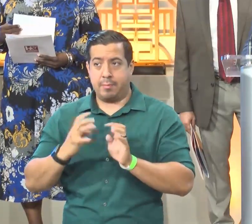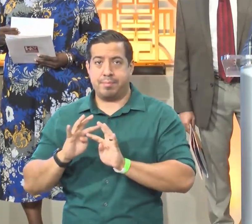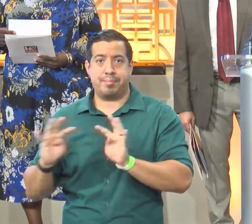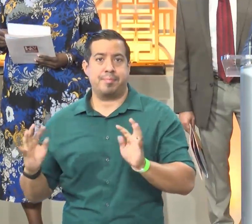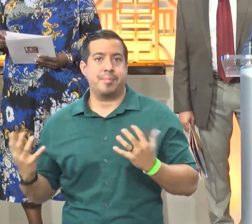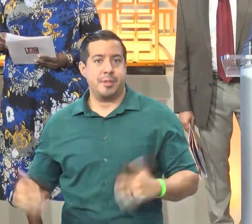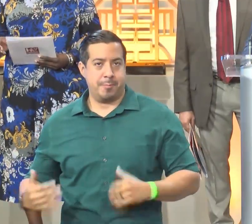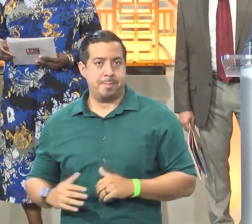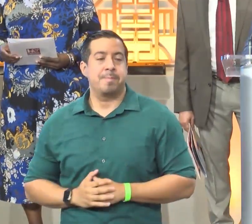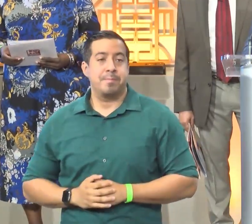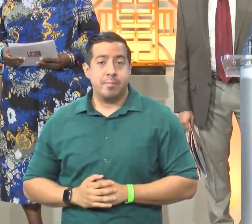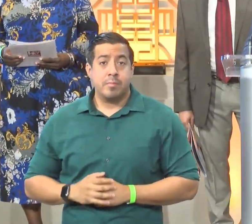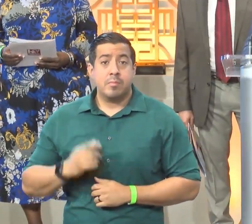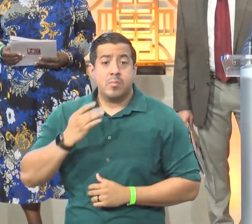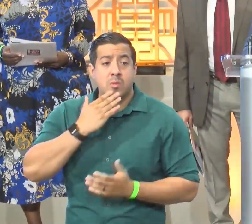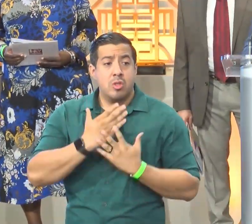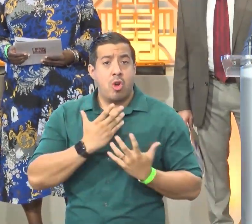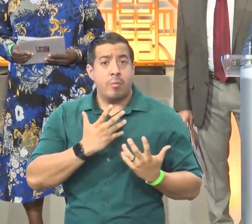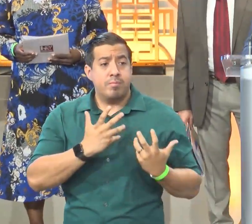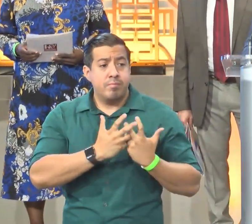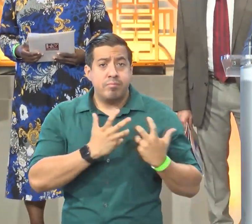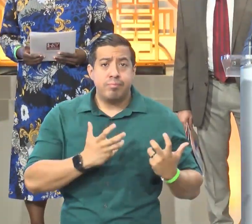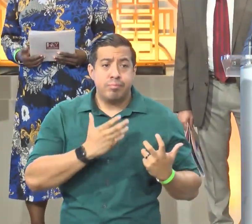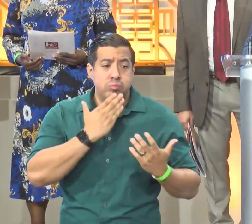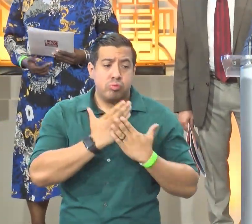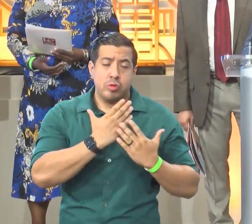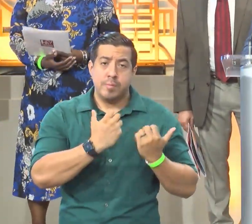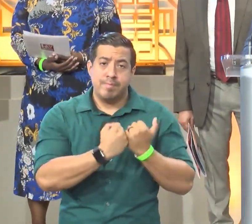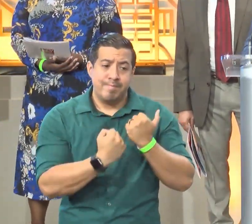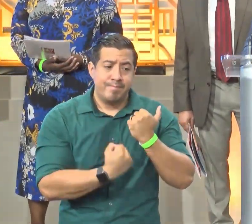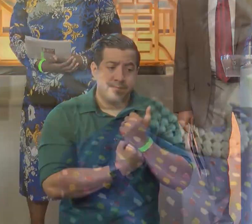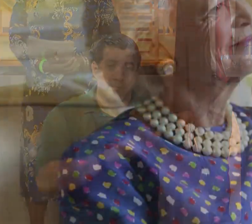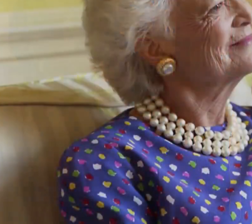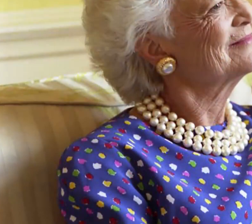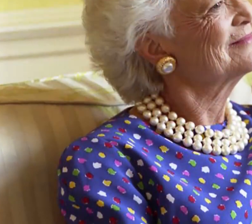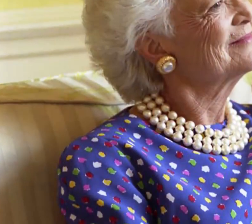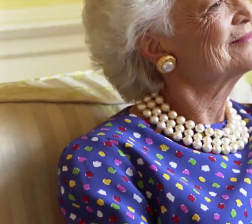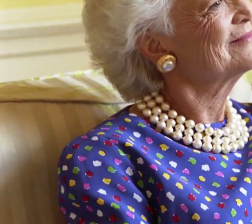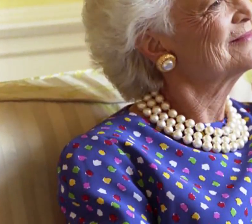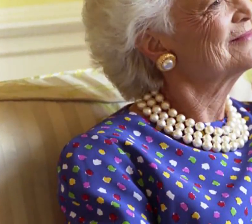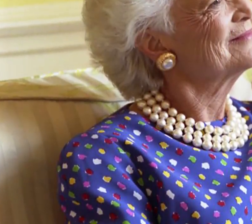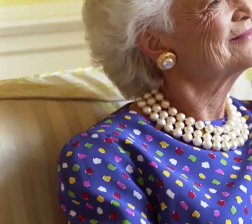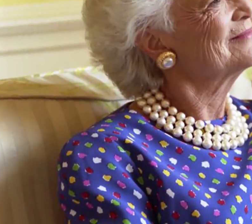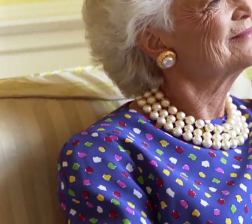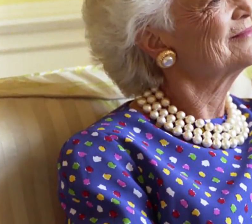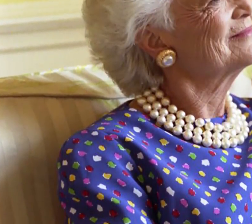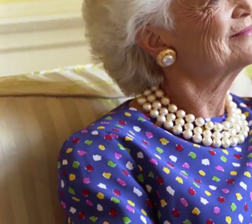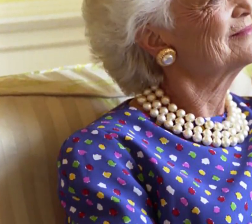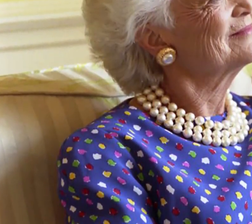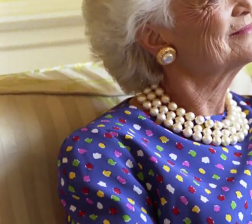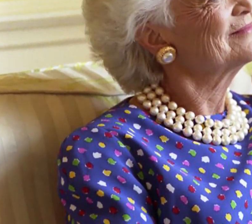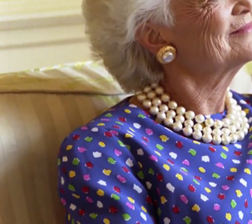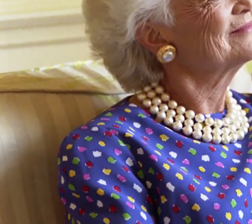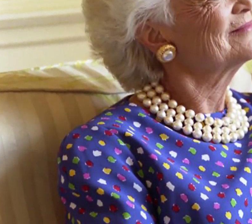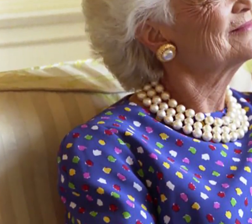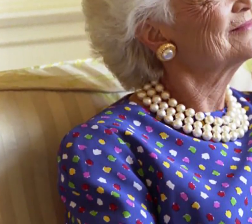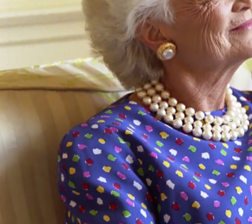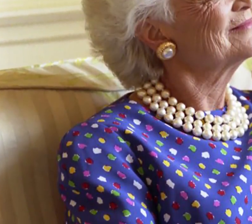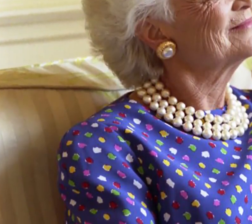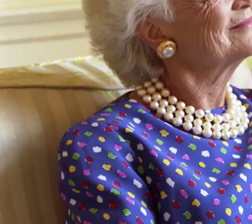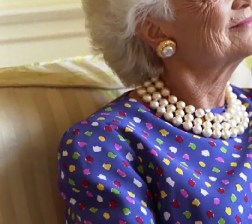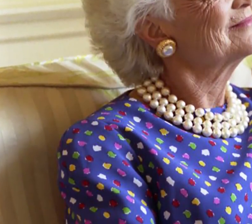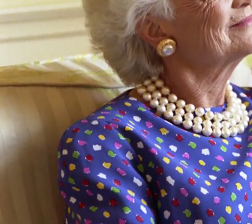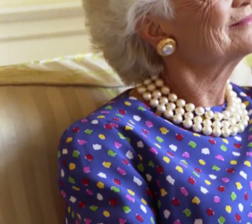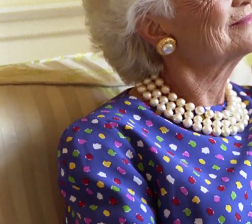fitting that Houston would adopt this blueprint on the day we celebrate what would have been Miss Barbara